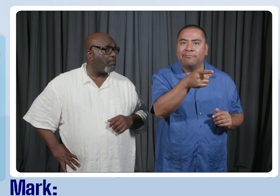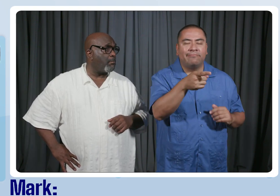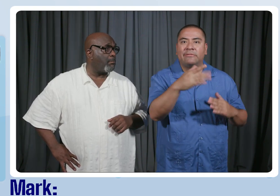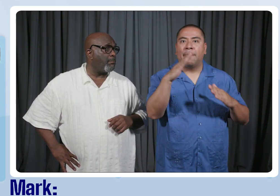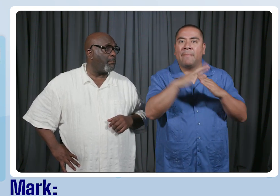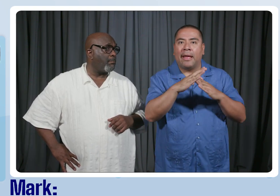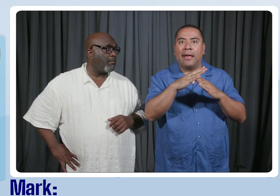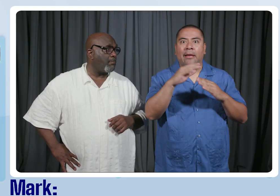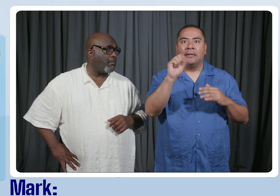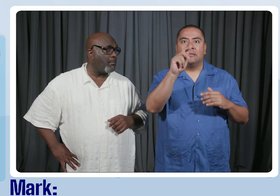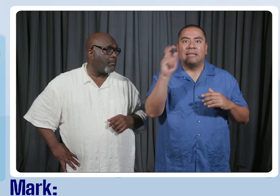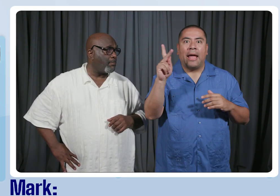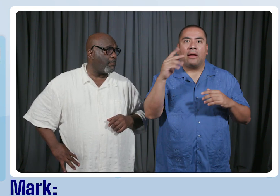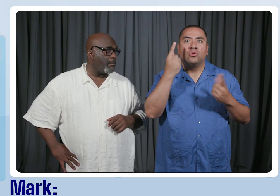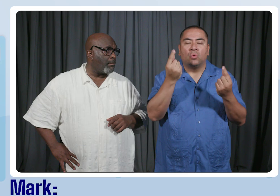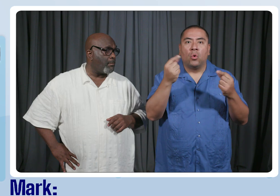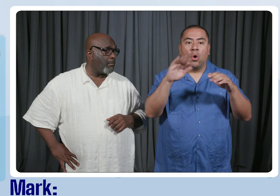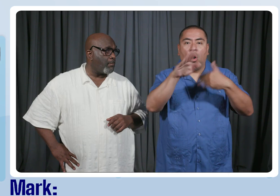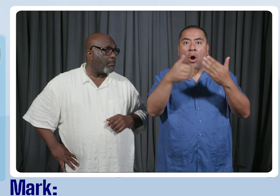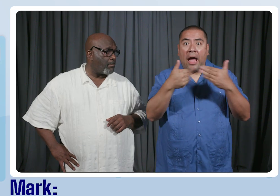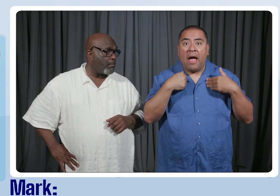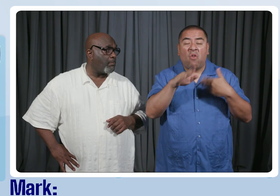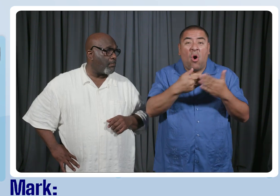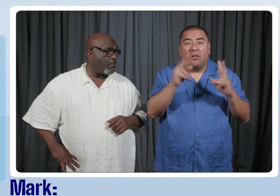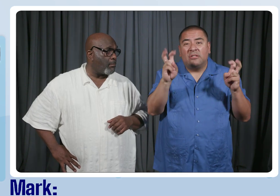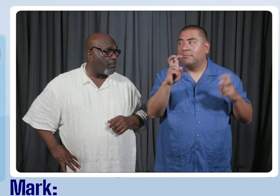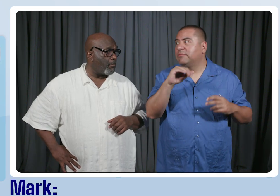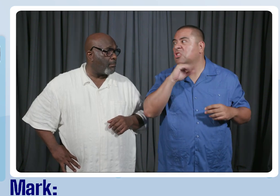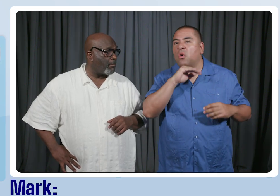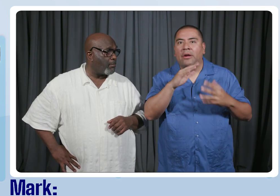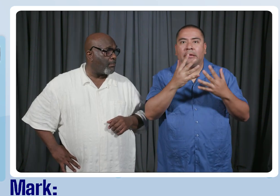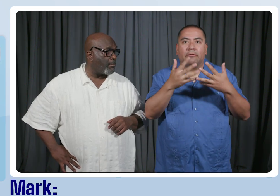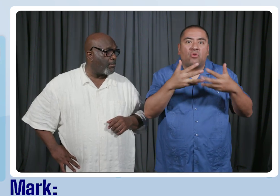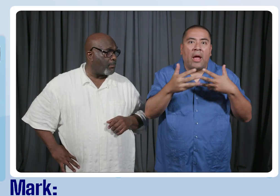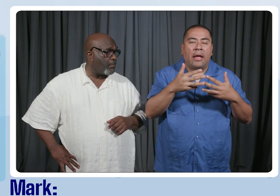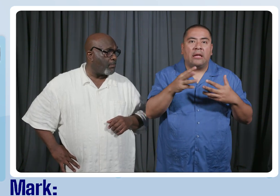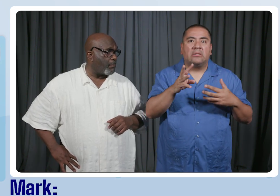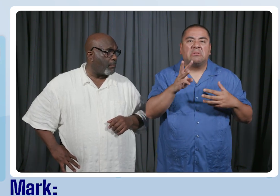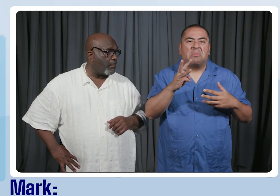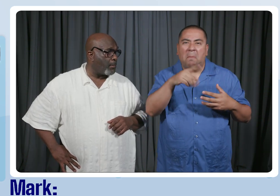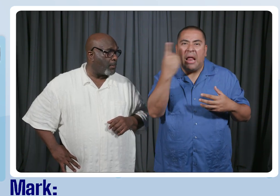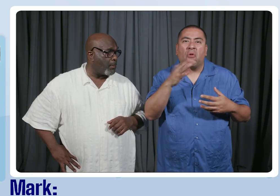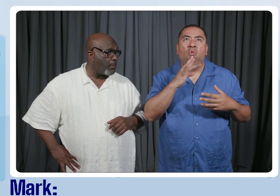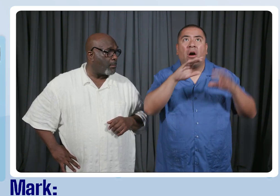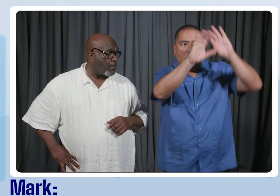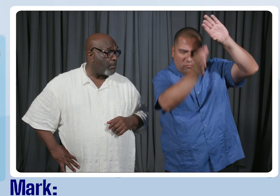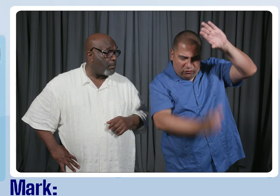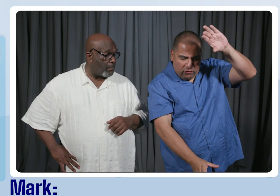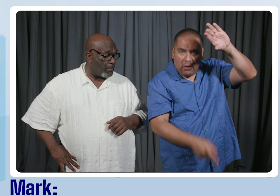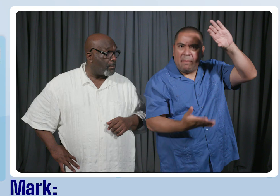main stack, which is the stack that houses all the dirty gray or black water that goes down into the